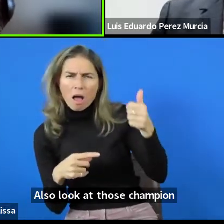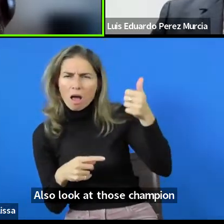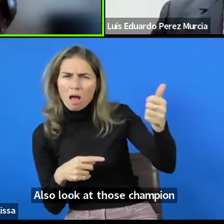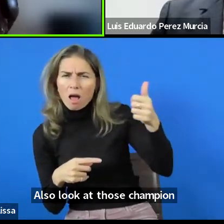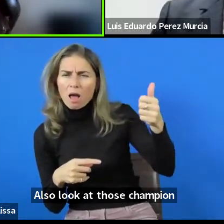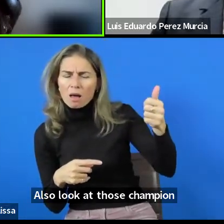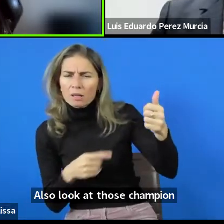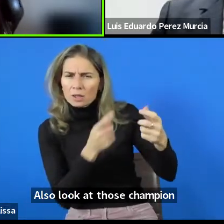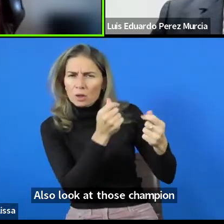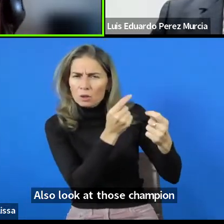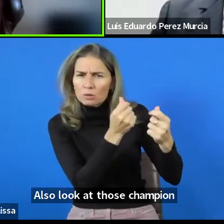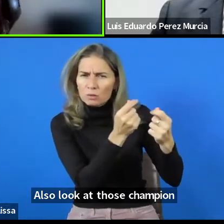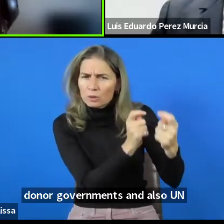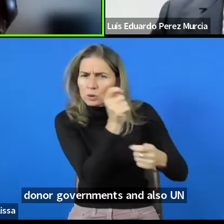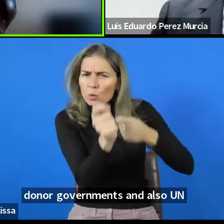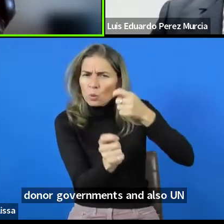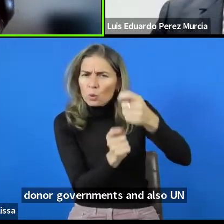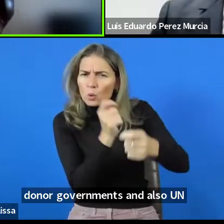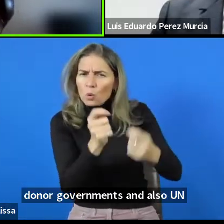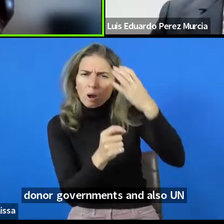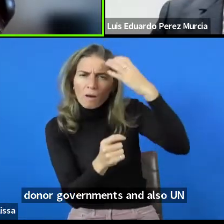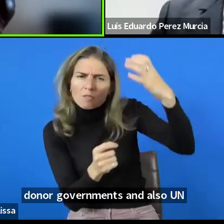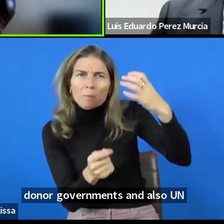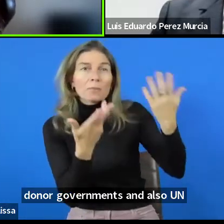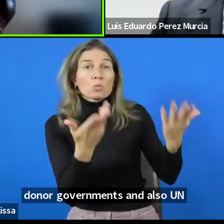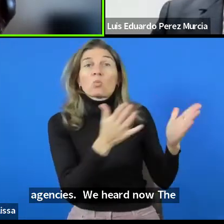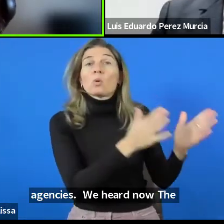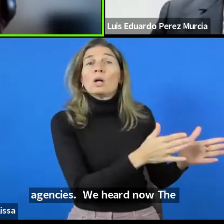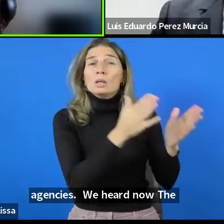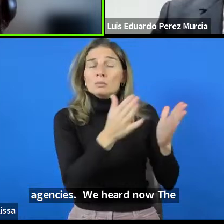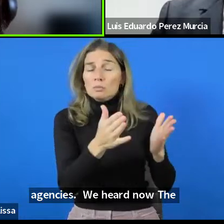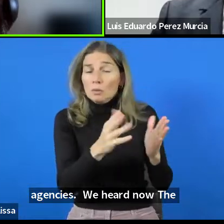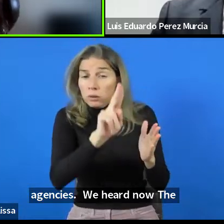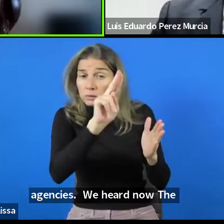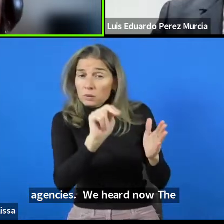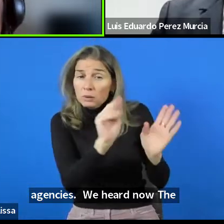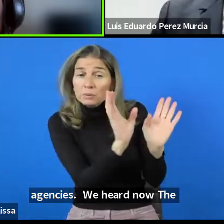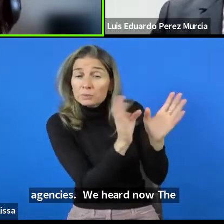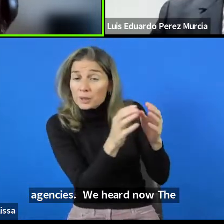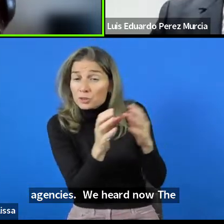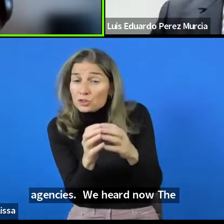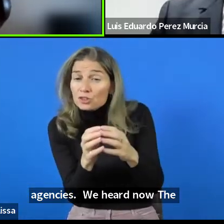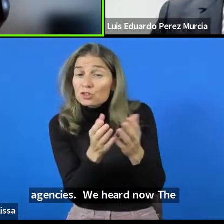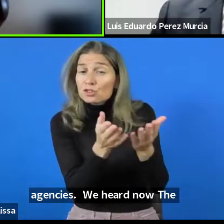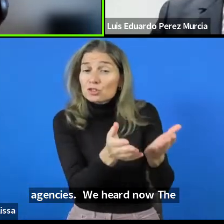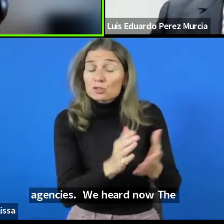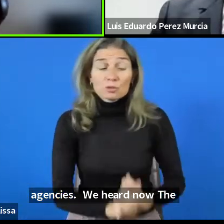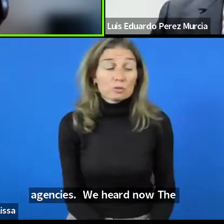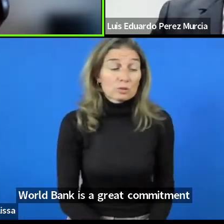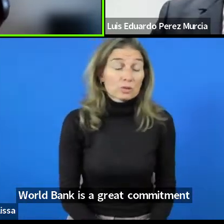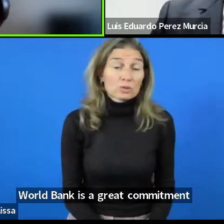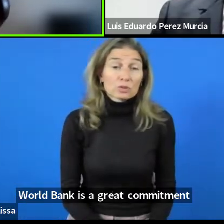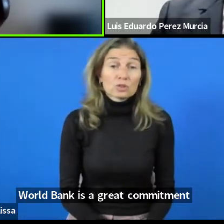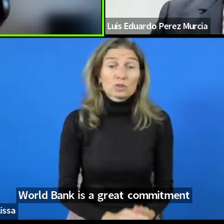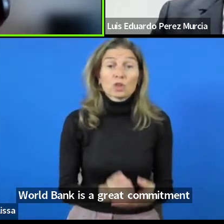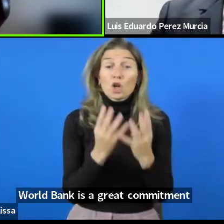agencies. We heard now the World Bank has a great commitment towards disability inclusion. UNICEF has also said that they want to make all their 10%